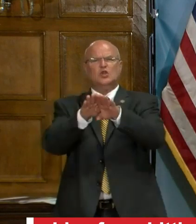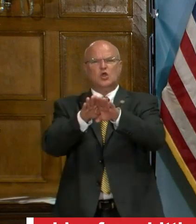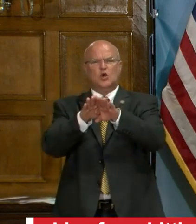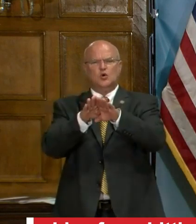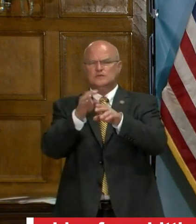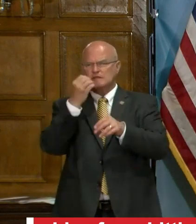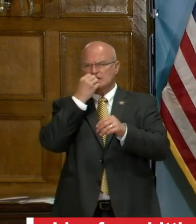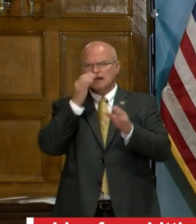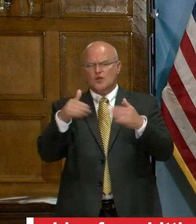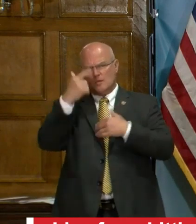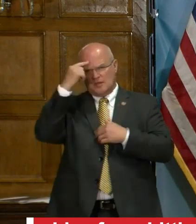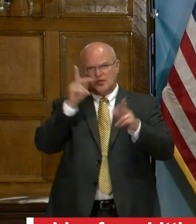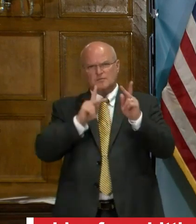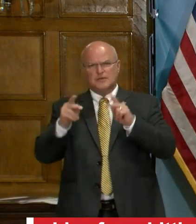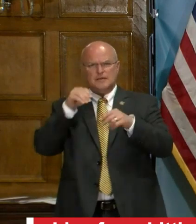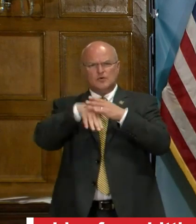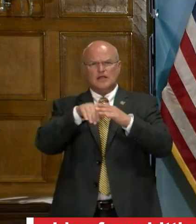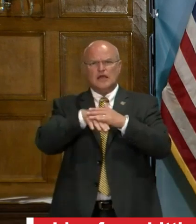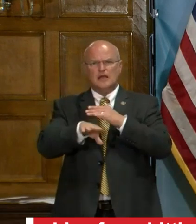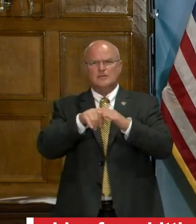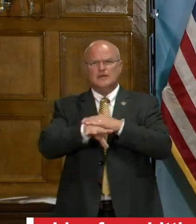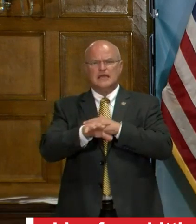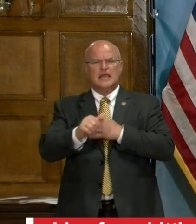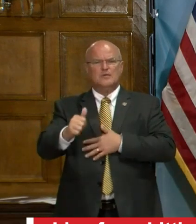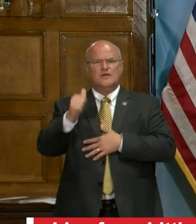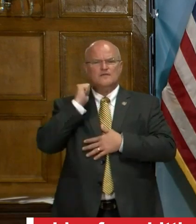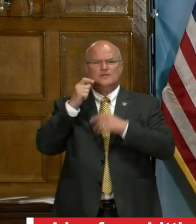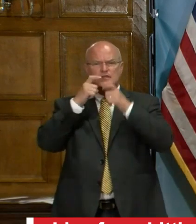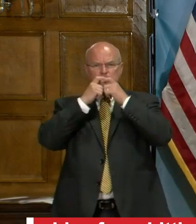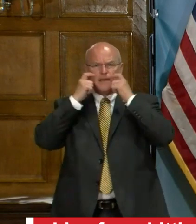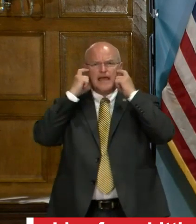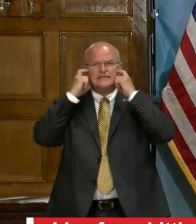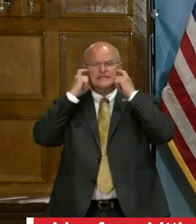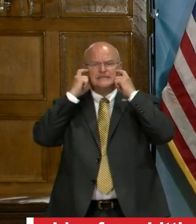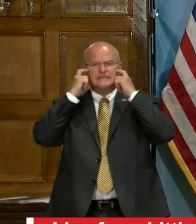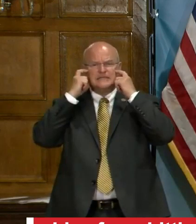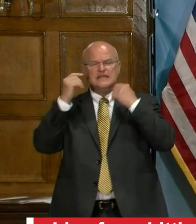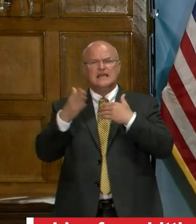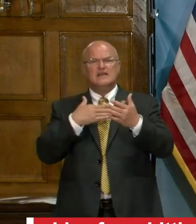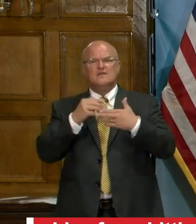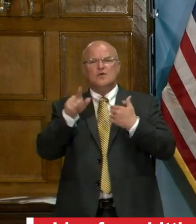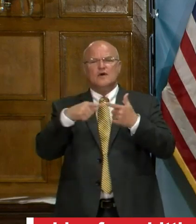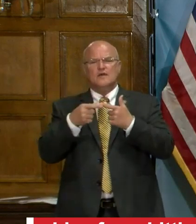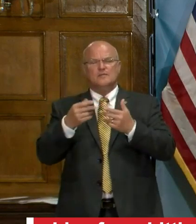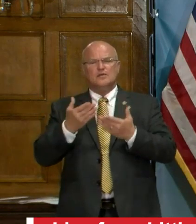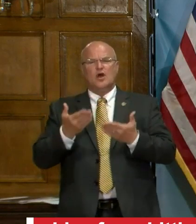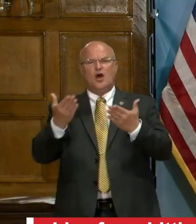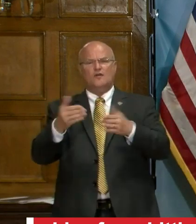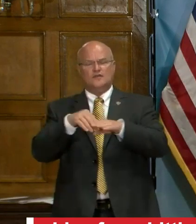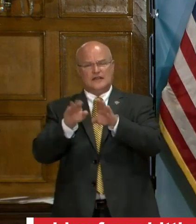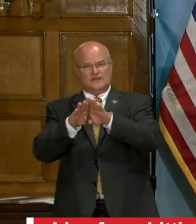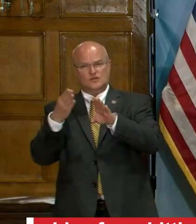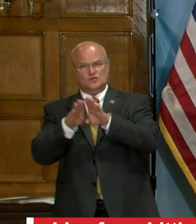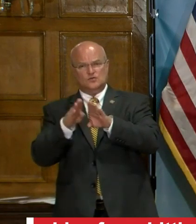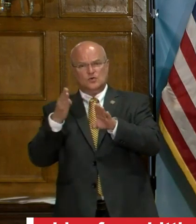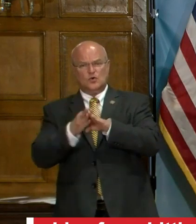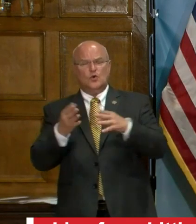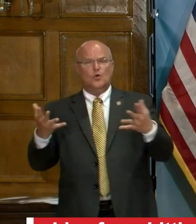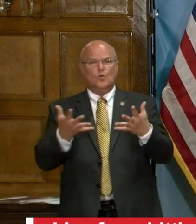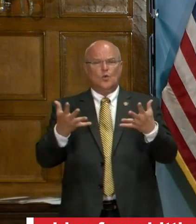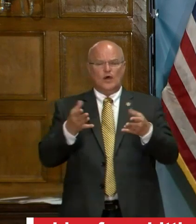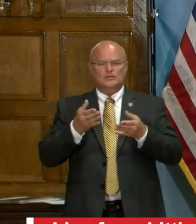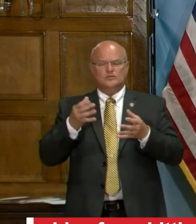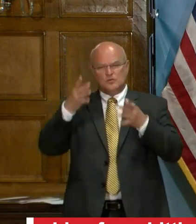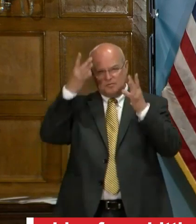their dining room because people were coming in and refusing to wear a face mask even when they were being offered at the door. What is